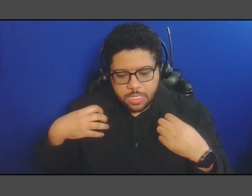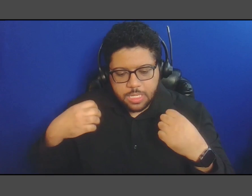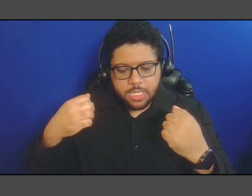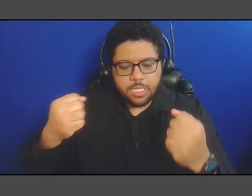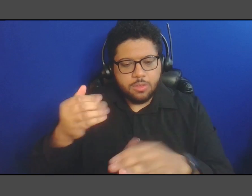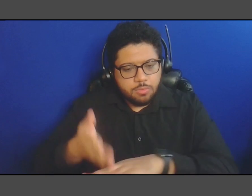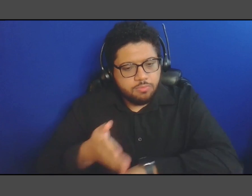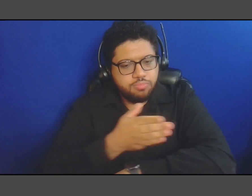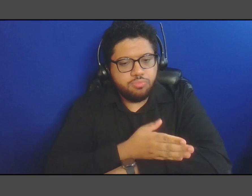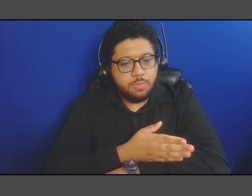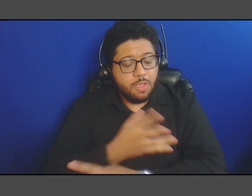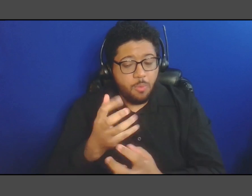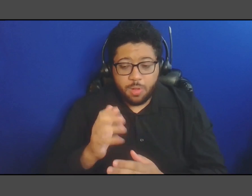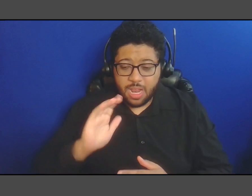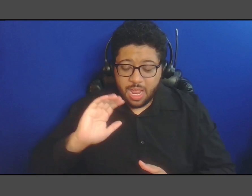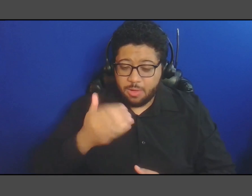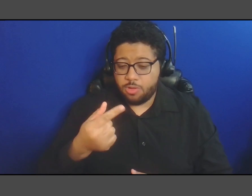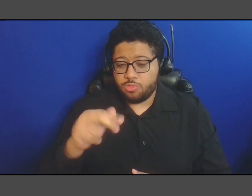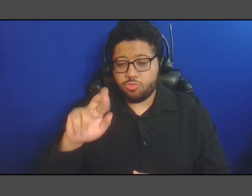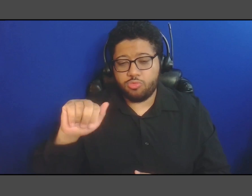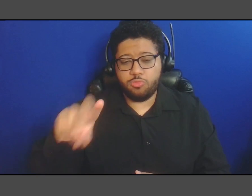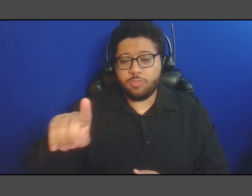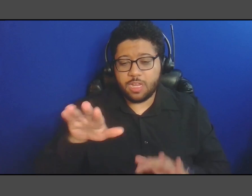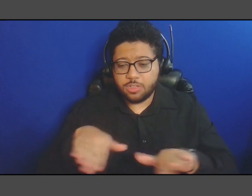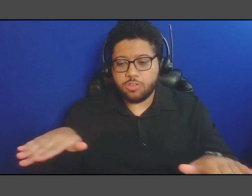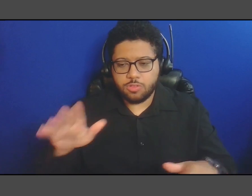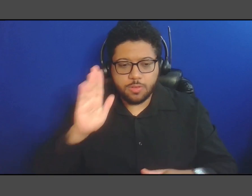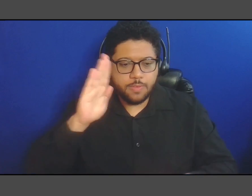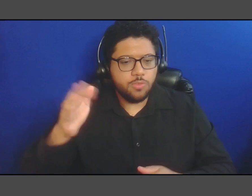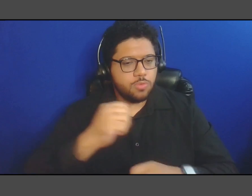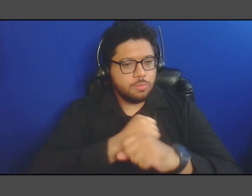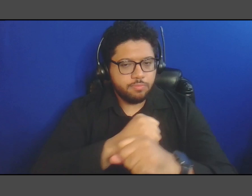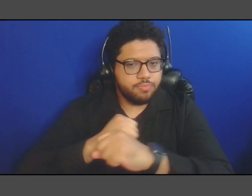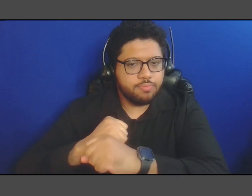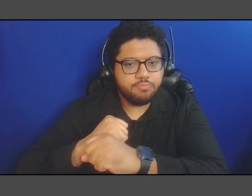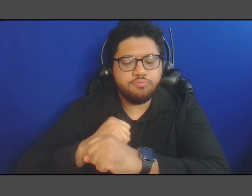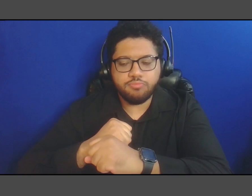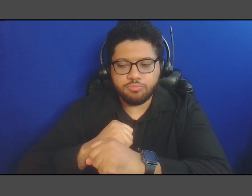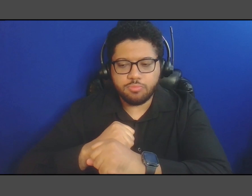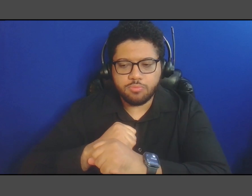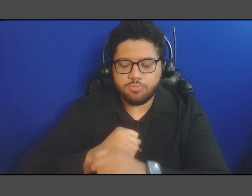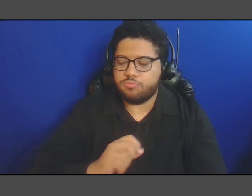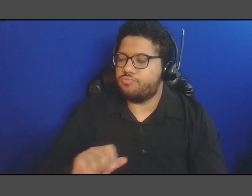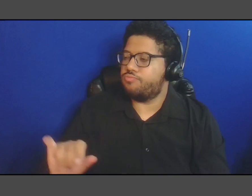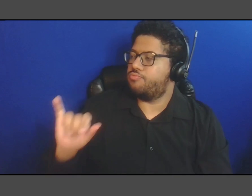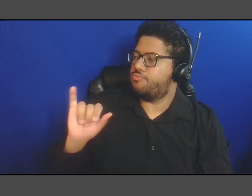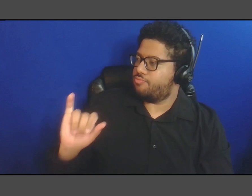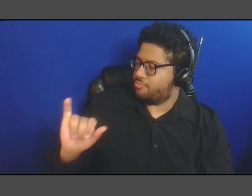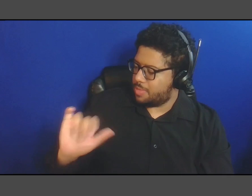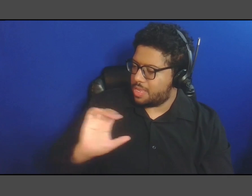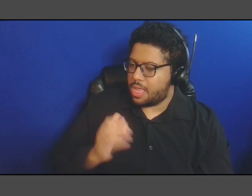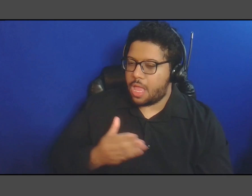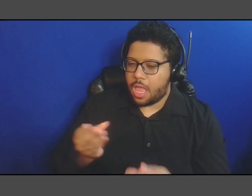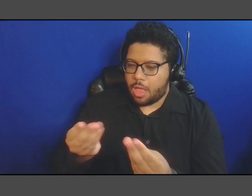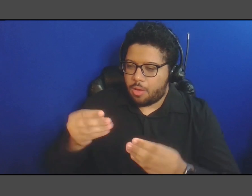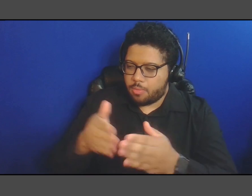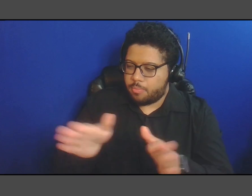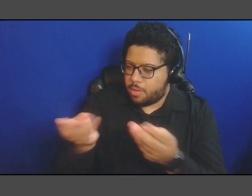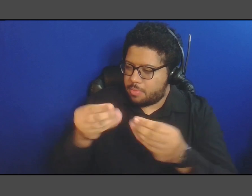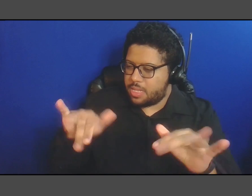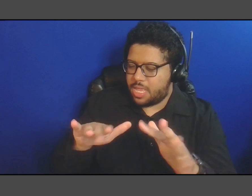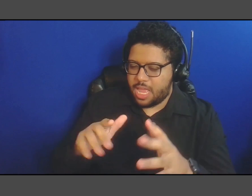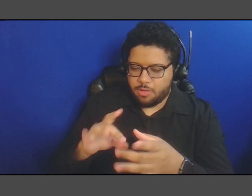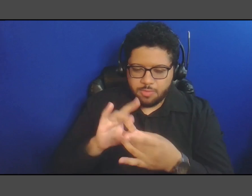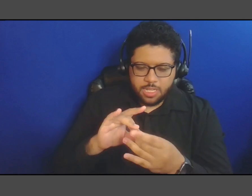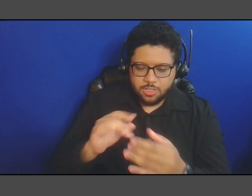Mm-hmm. And then how do you think about our public lands as storytelling spaces and